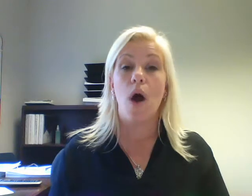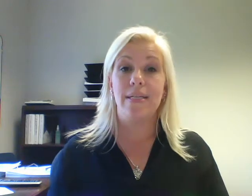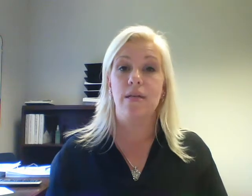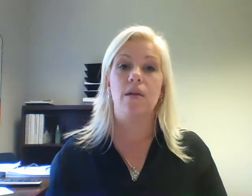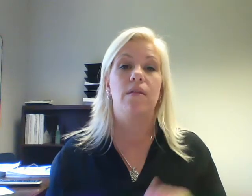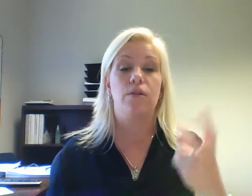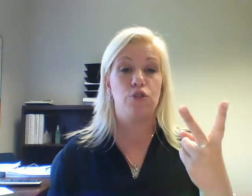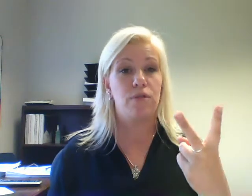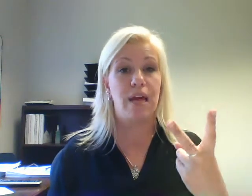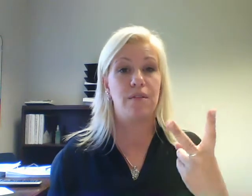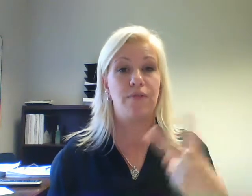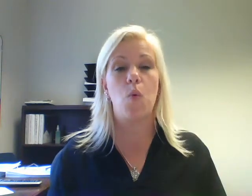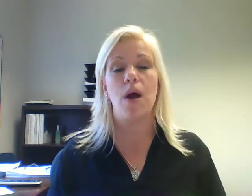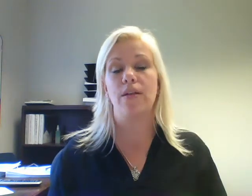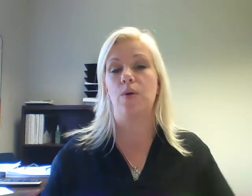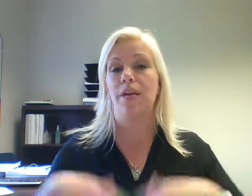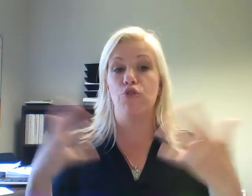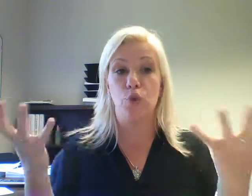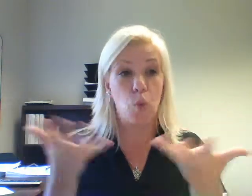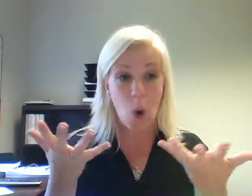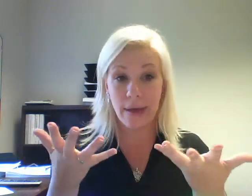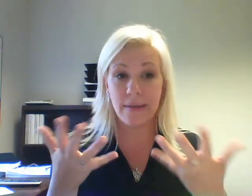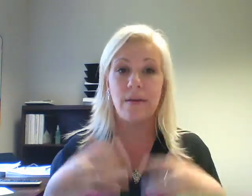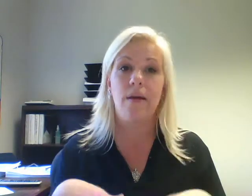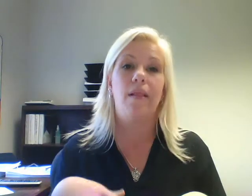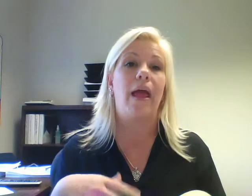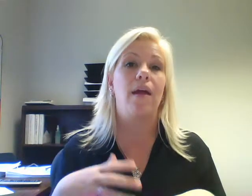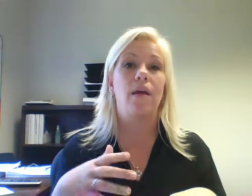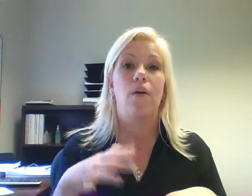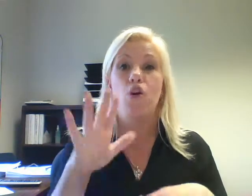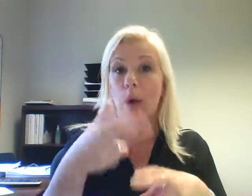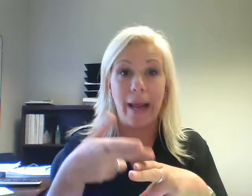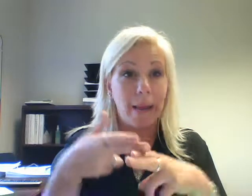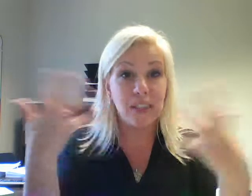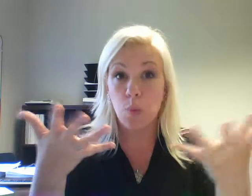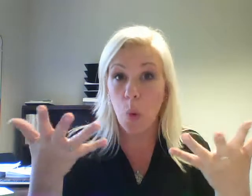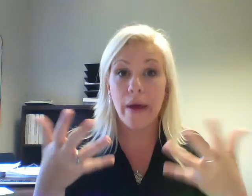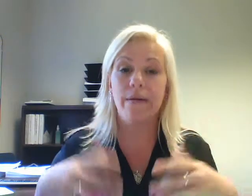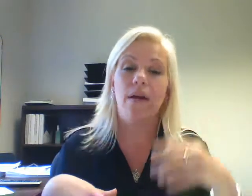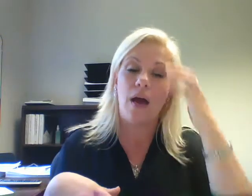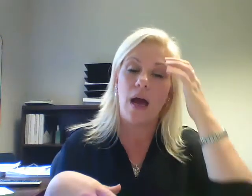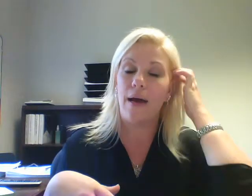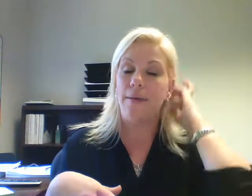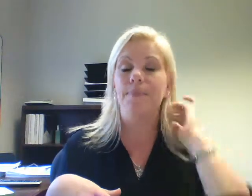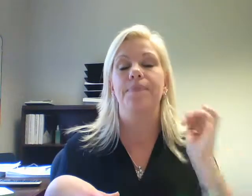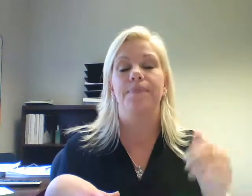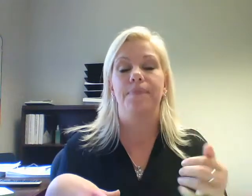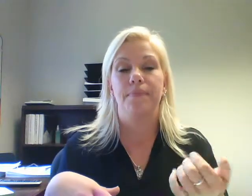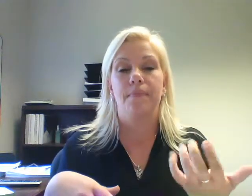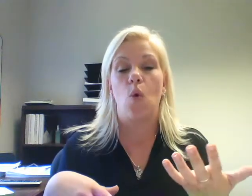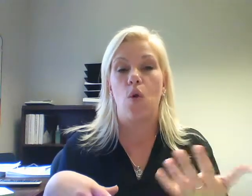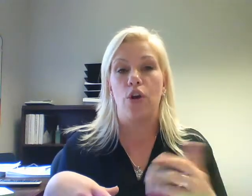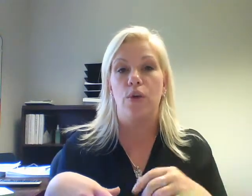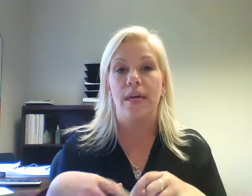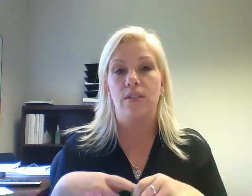What, there are two signs for what. You can either do what, like your name is what, or you can